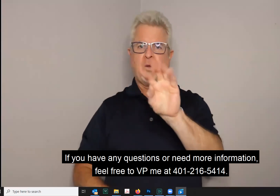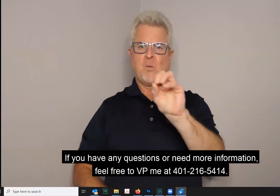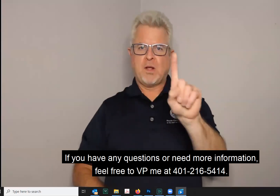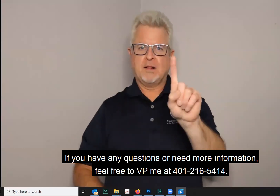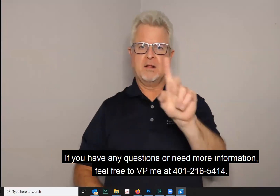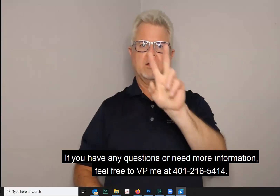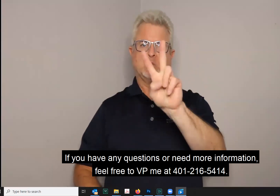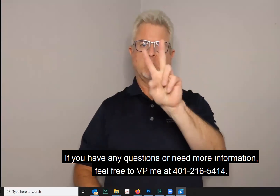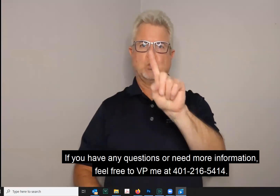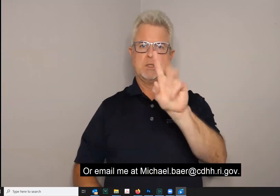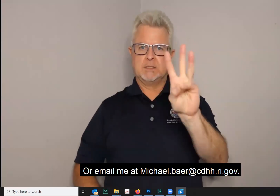at